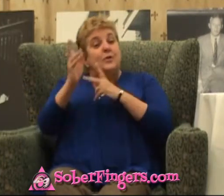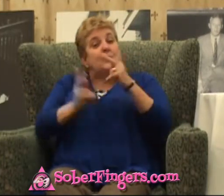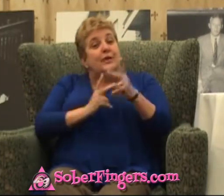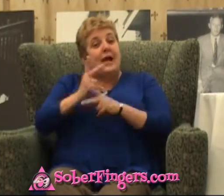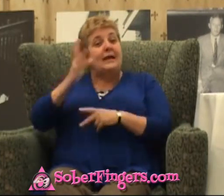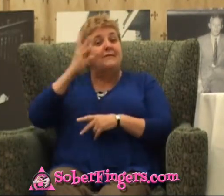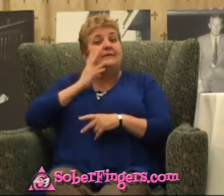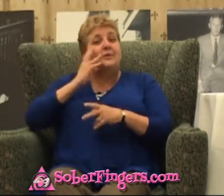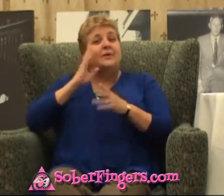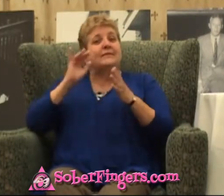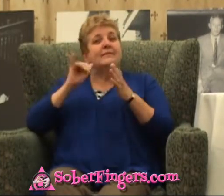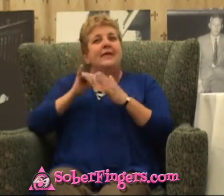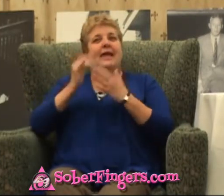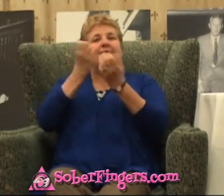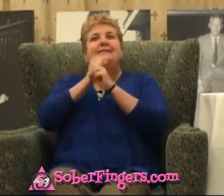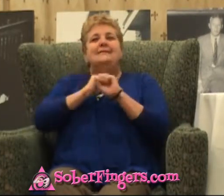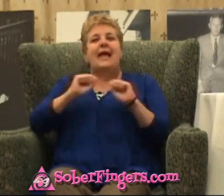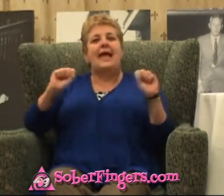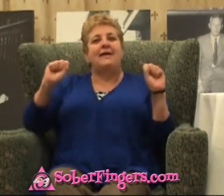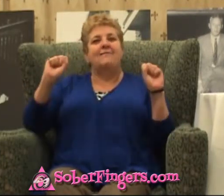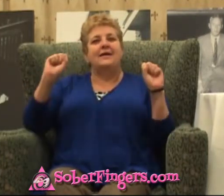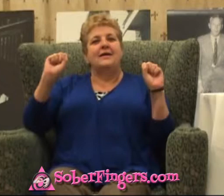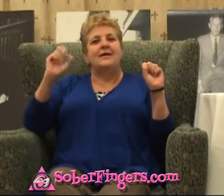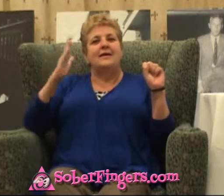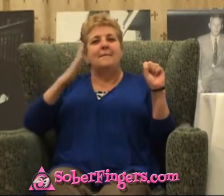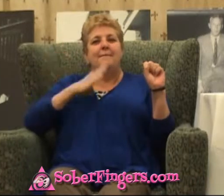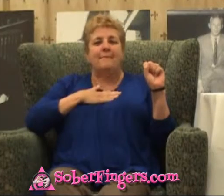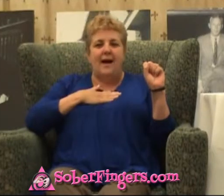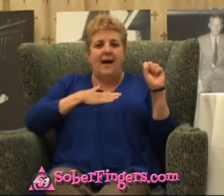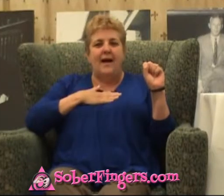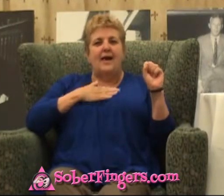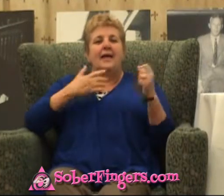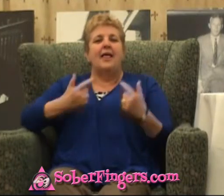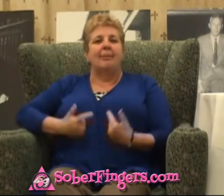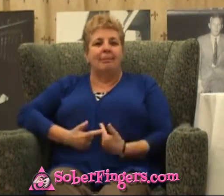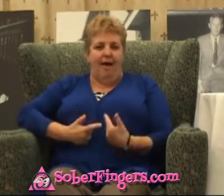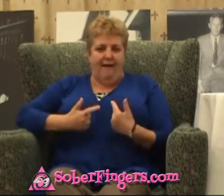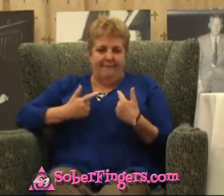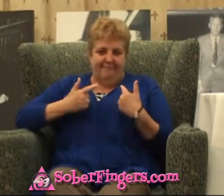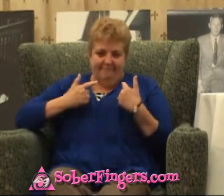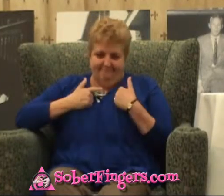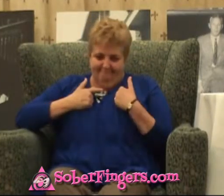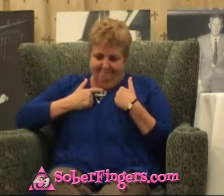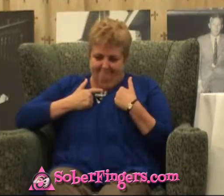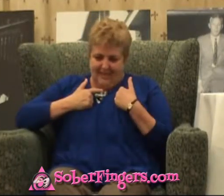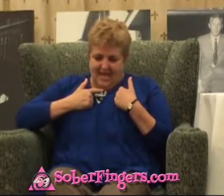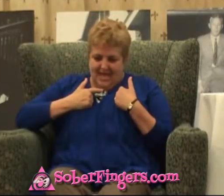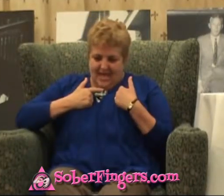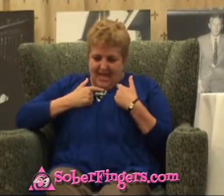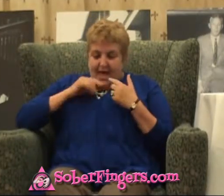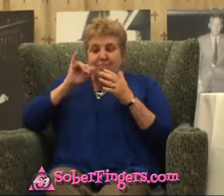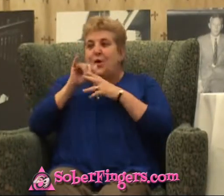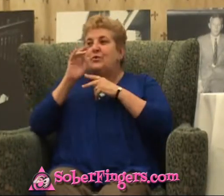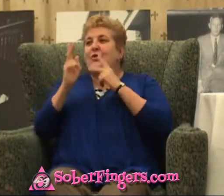experiences that have saved my life. And those are the kind of experiences that don't feed